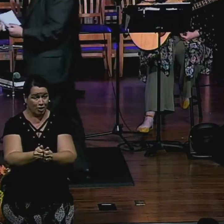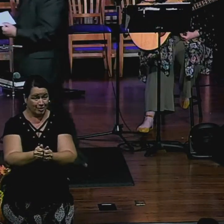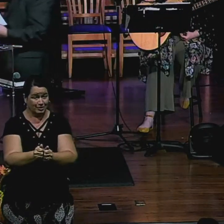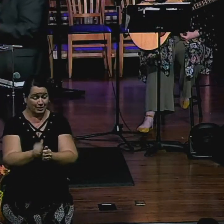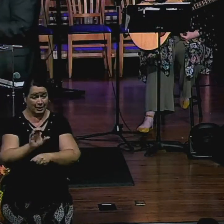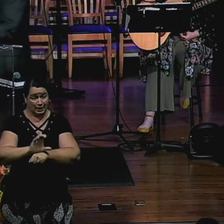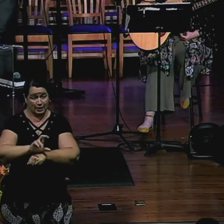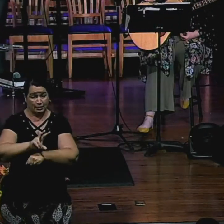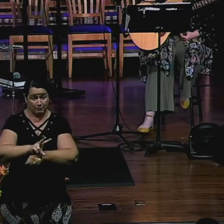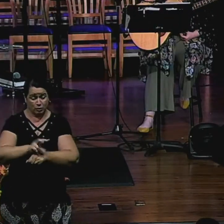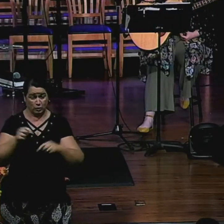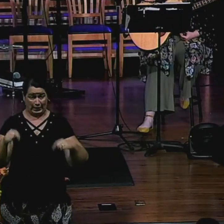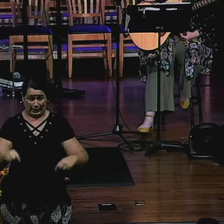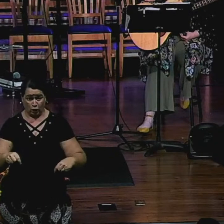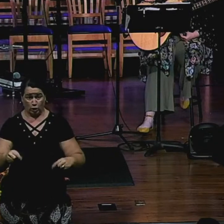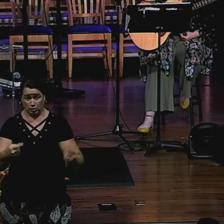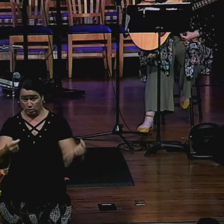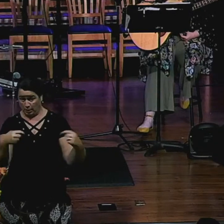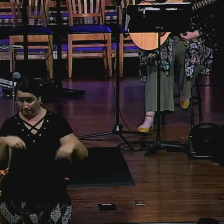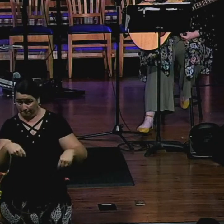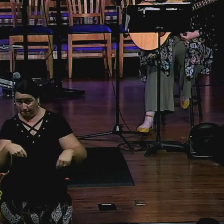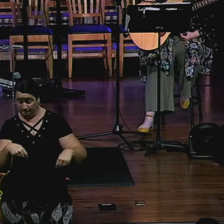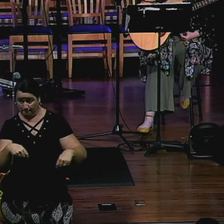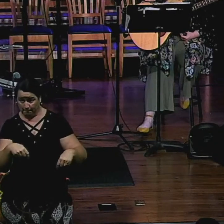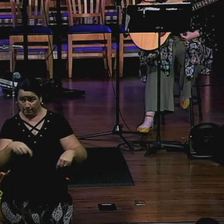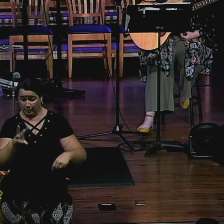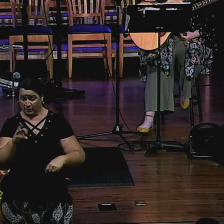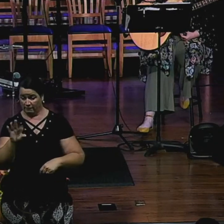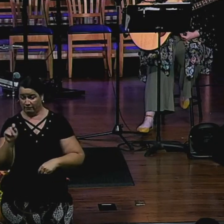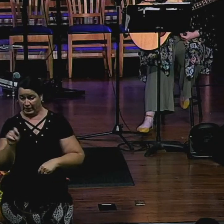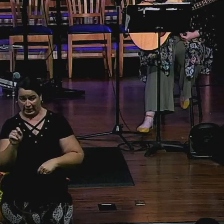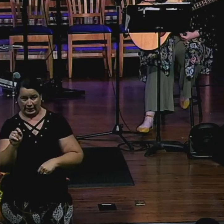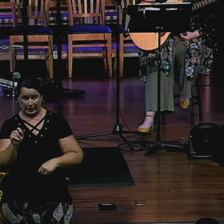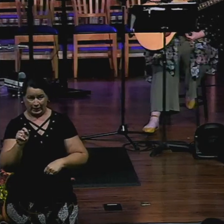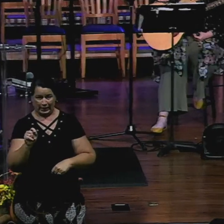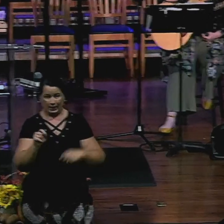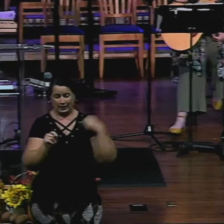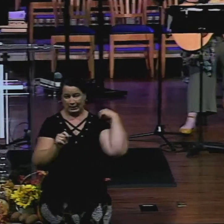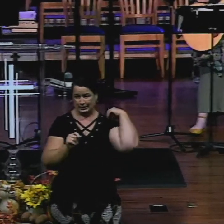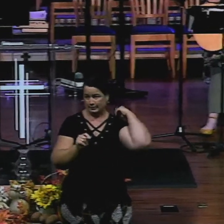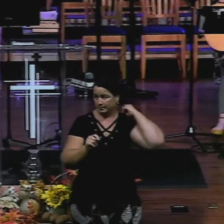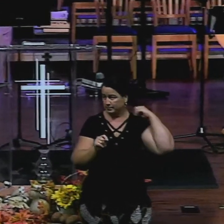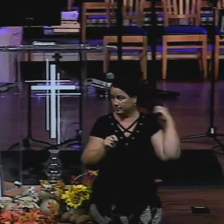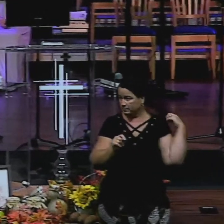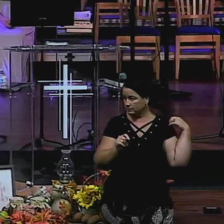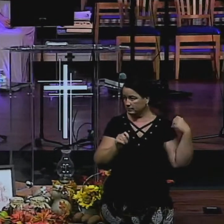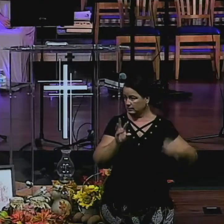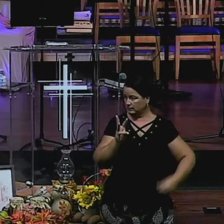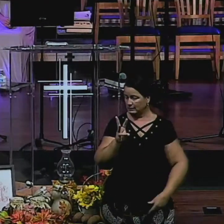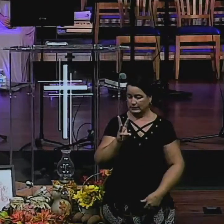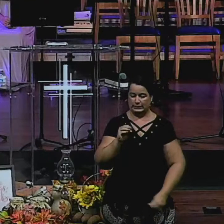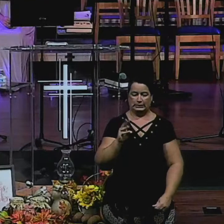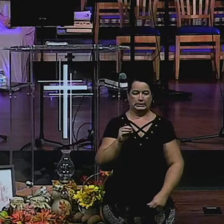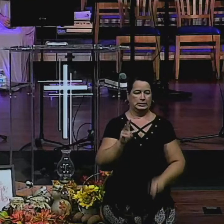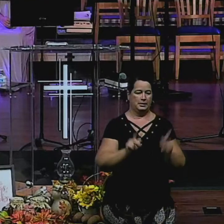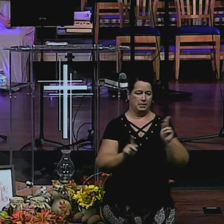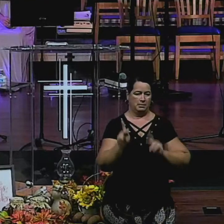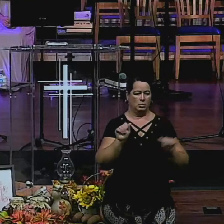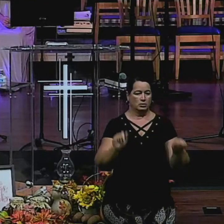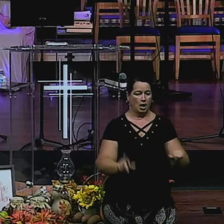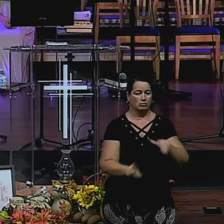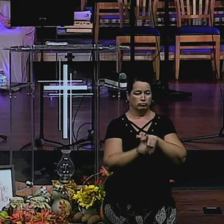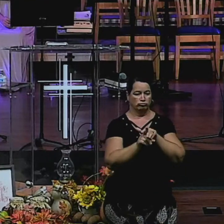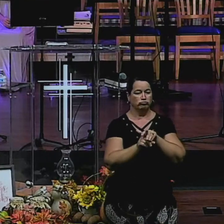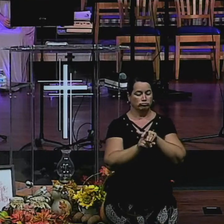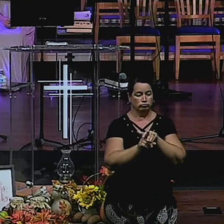at Centerview, we're going to be here. And it says up to 60. We're not going to sound a horn at 62. So please mark your calendar